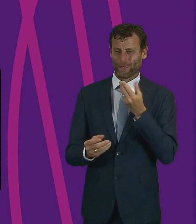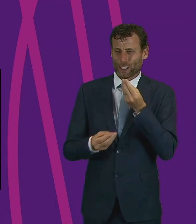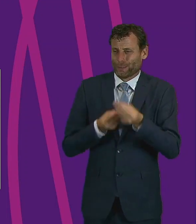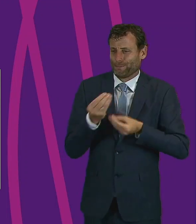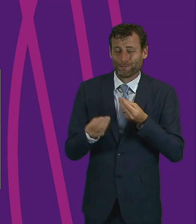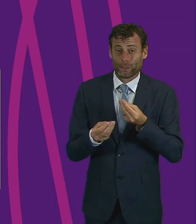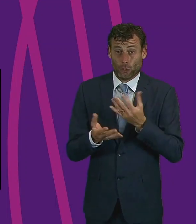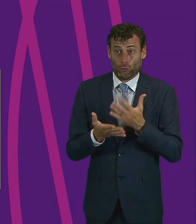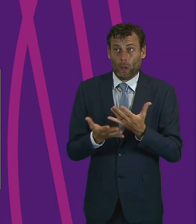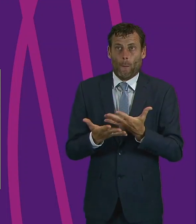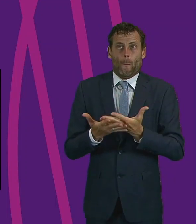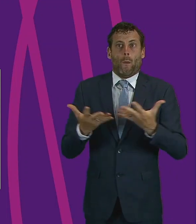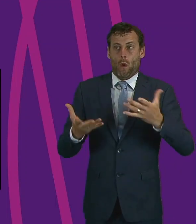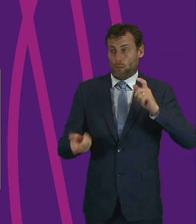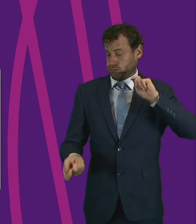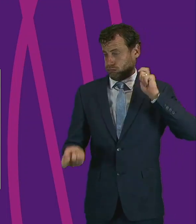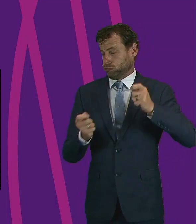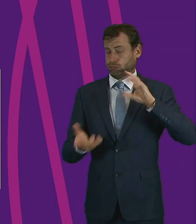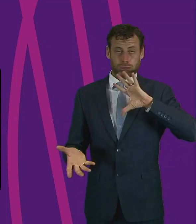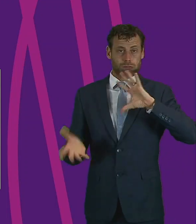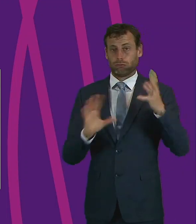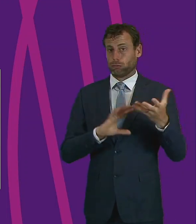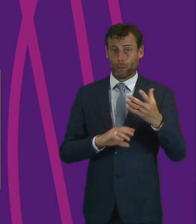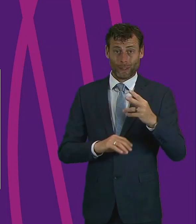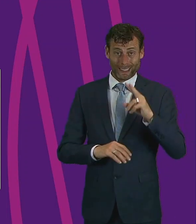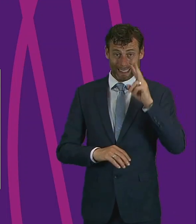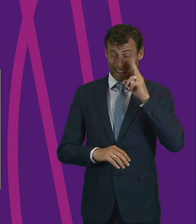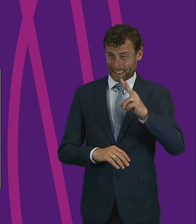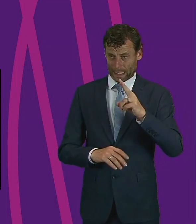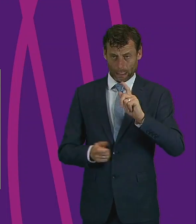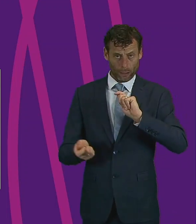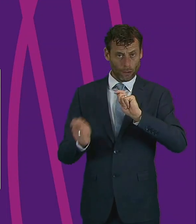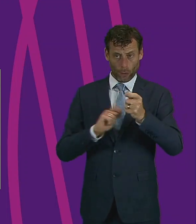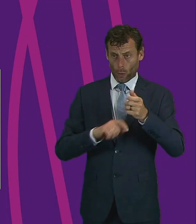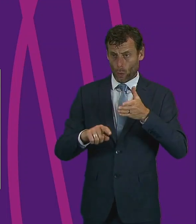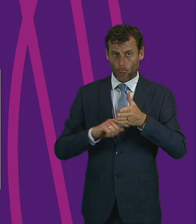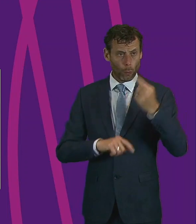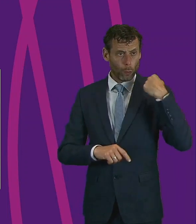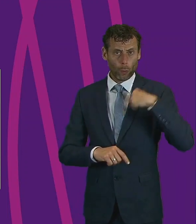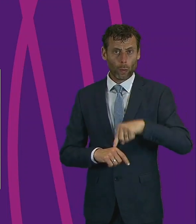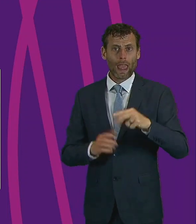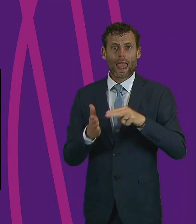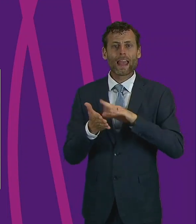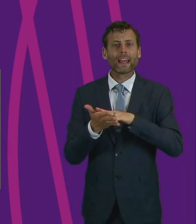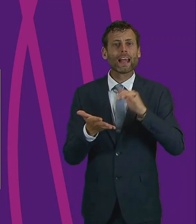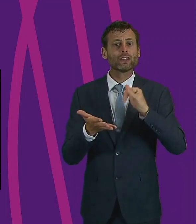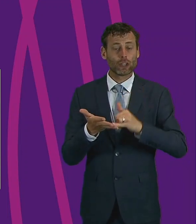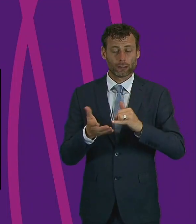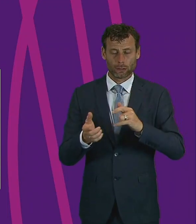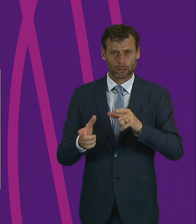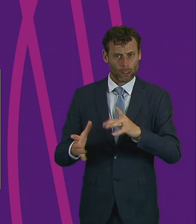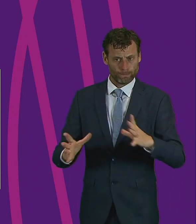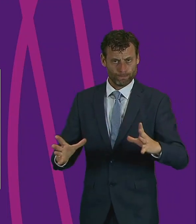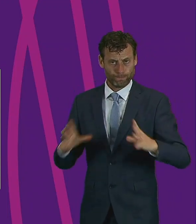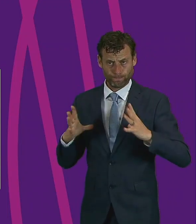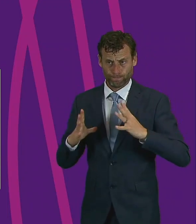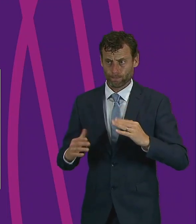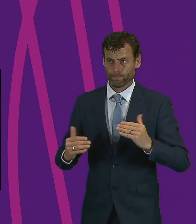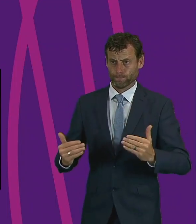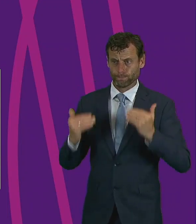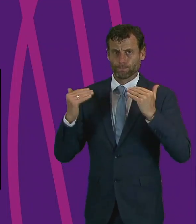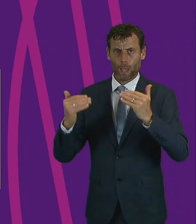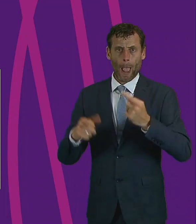largest reconfiguration of the service in its history. The NHS was put on an emergency footing in March, and with